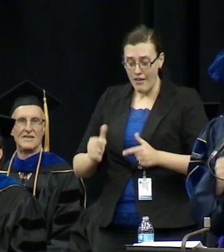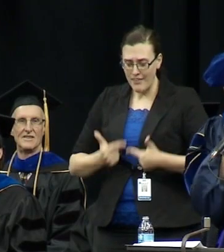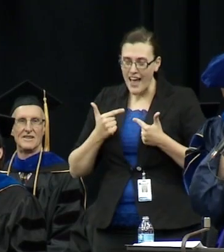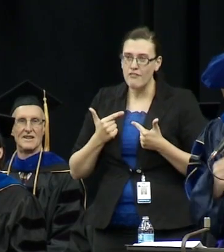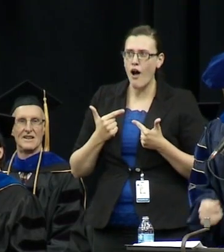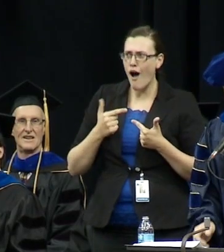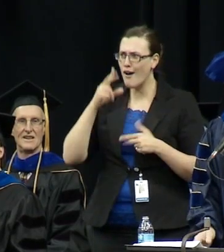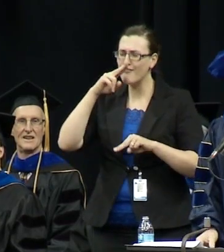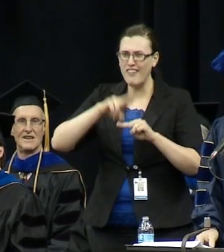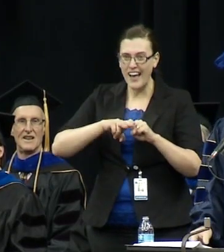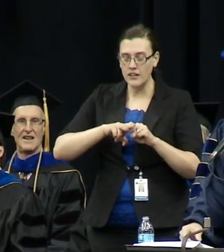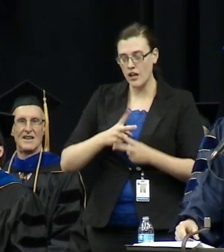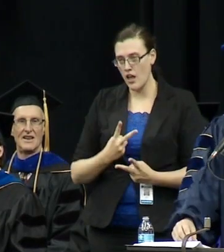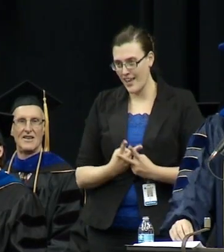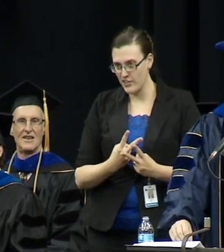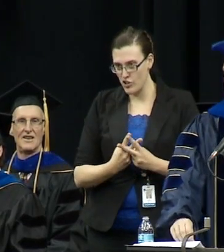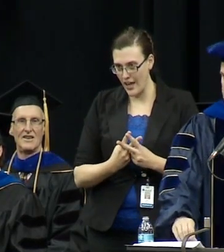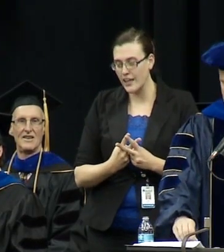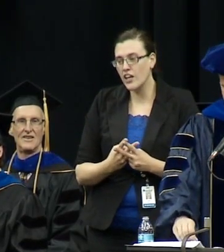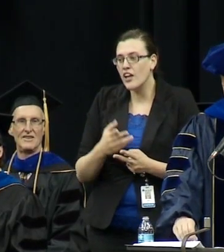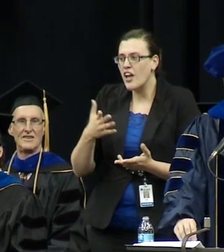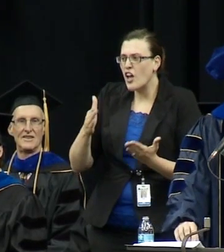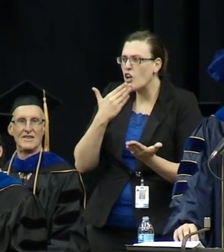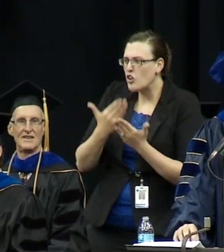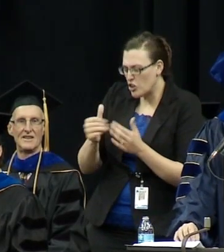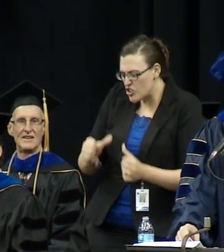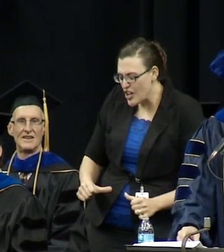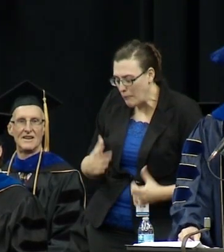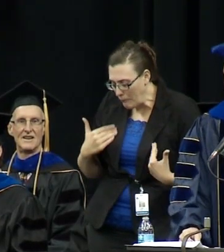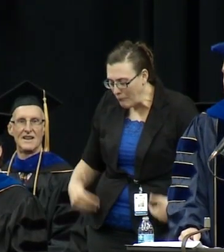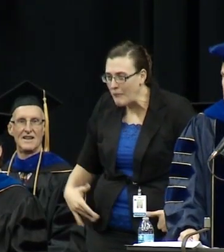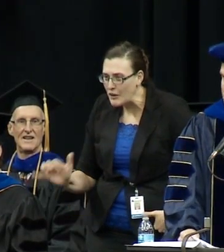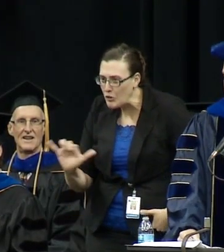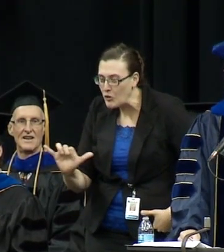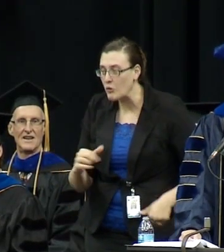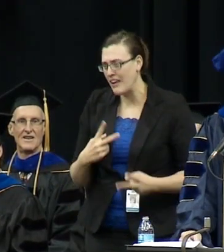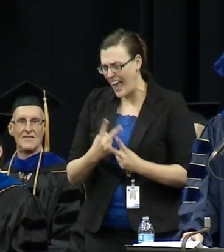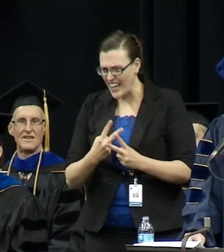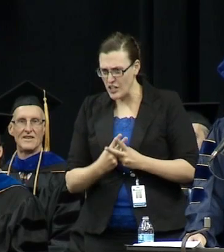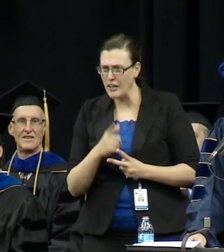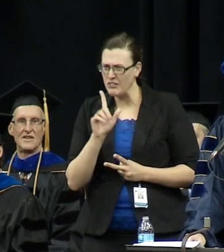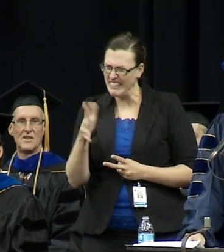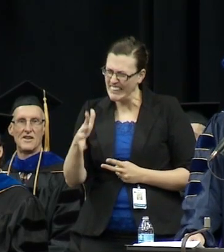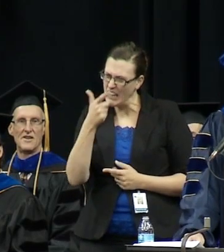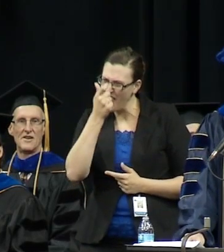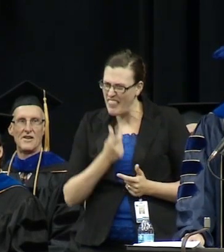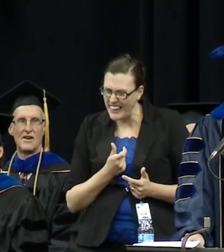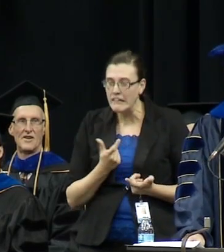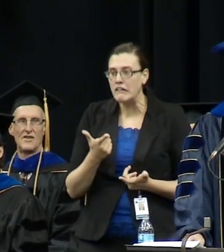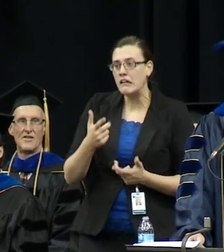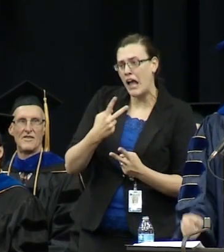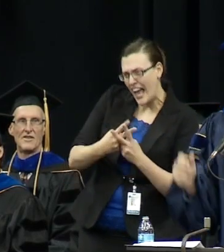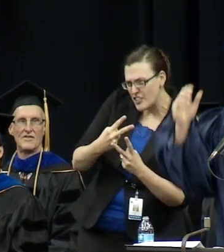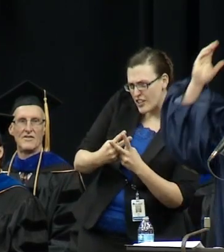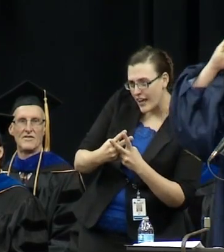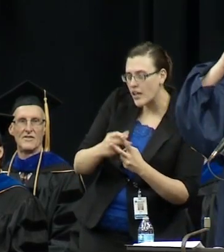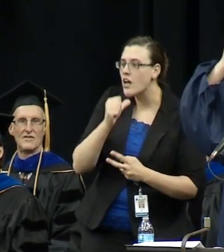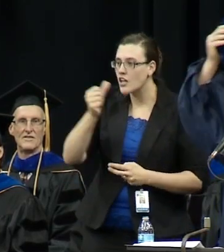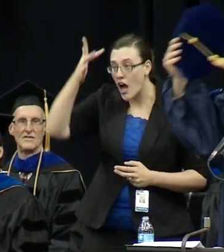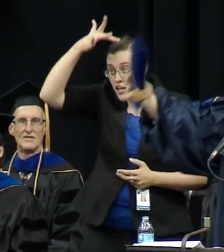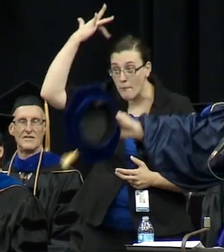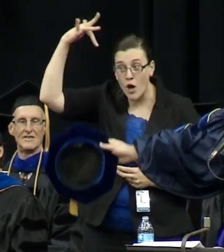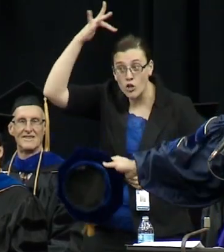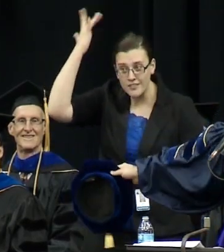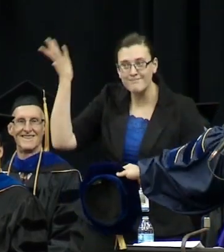fun. Hashtag in relatively good shape. Hashtag relatively thin. Hashtag weren't bald.